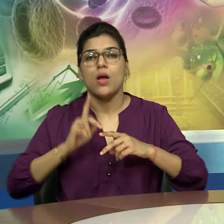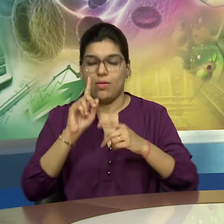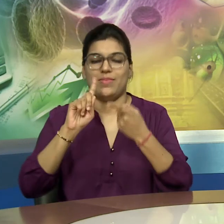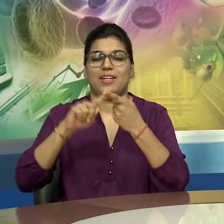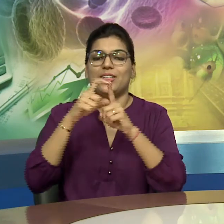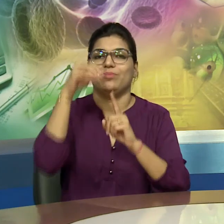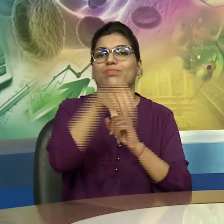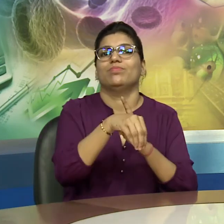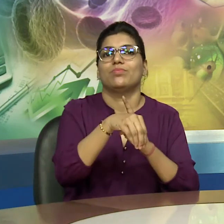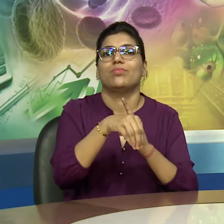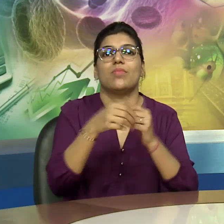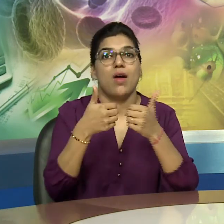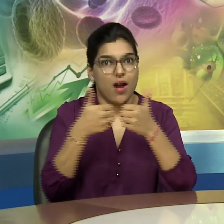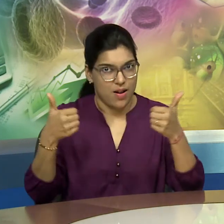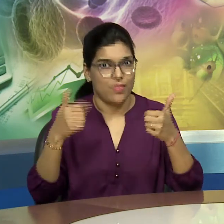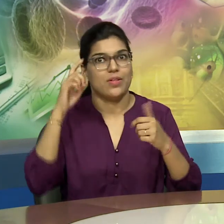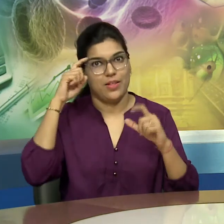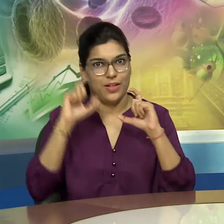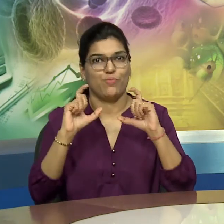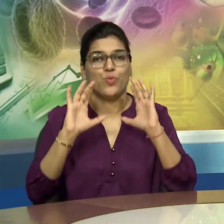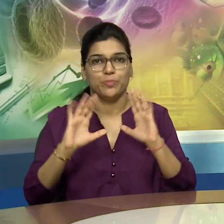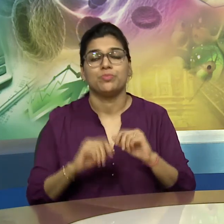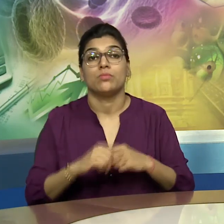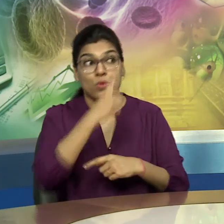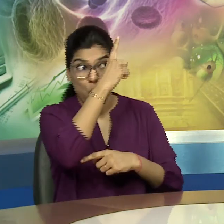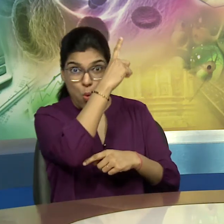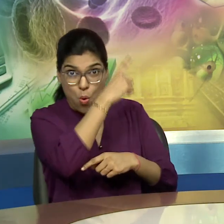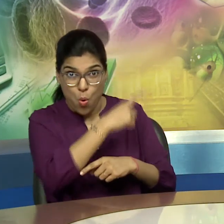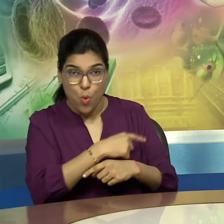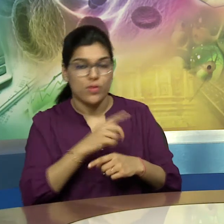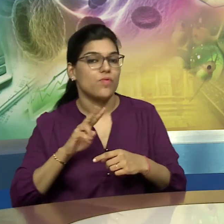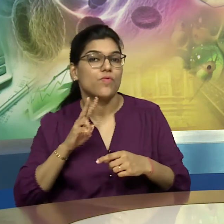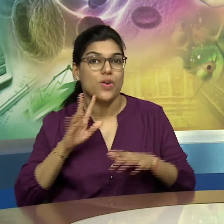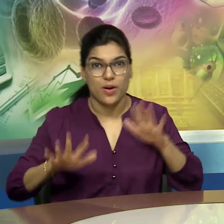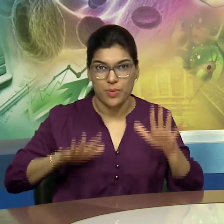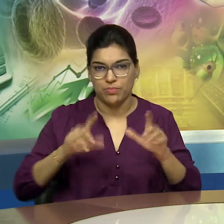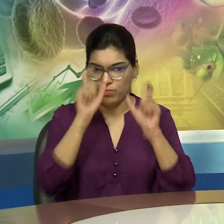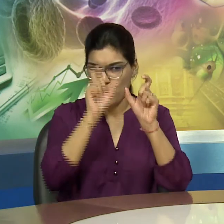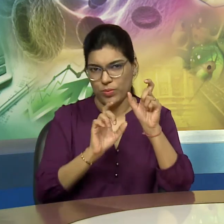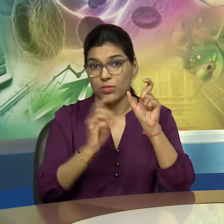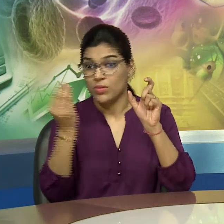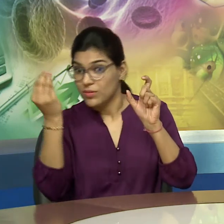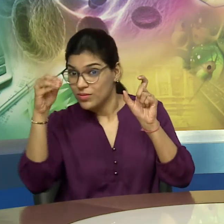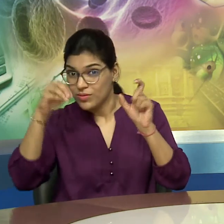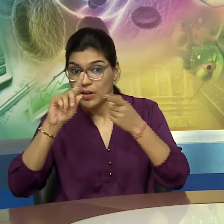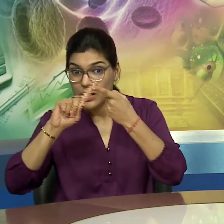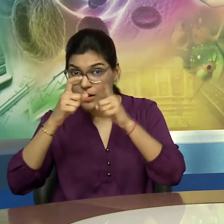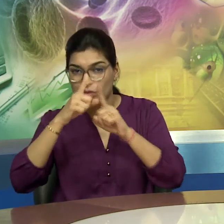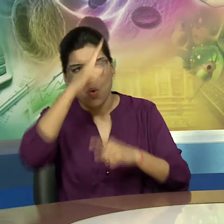Sometimes we need not put ed. There are two different things you need to understand. On screen,